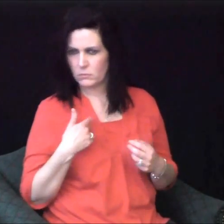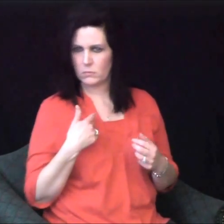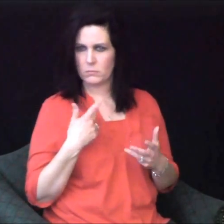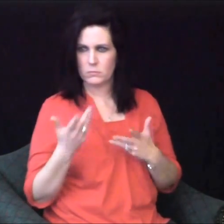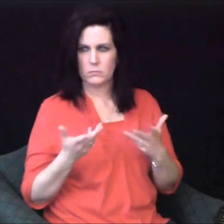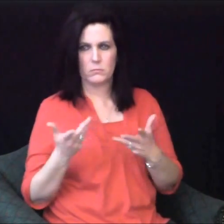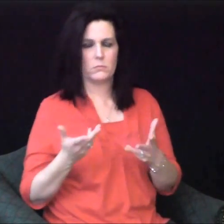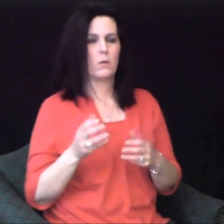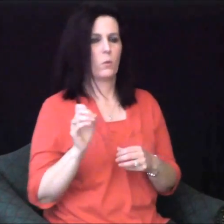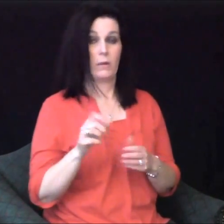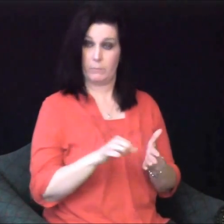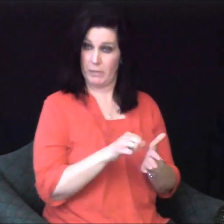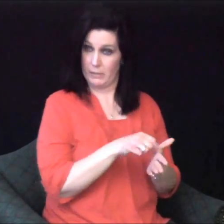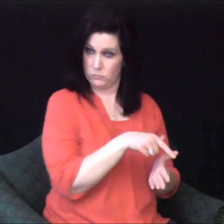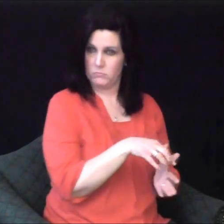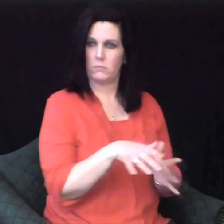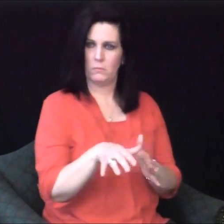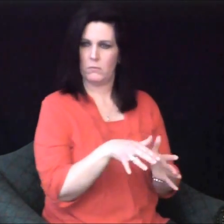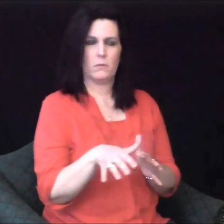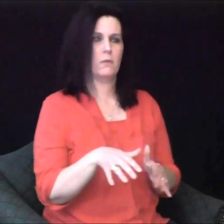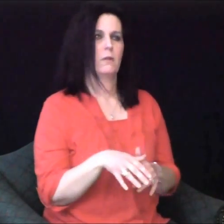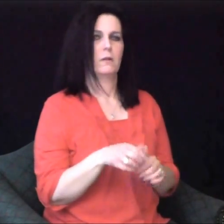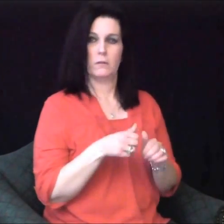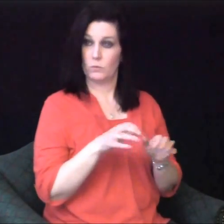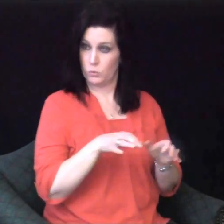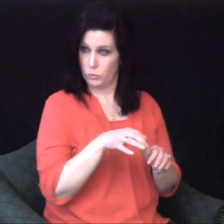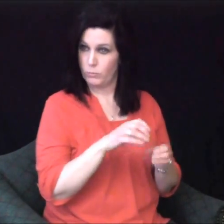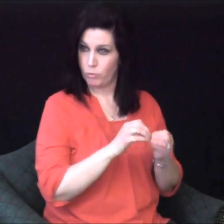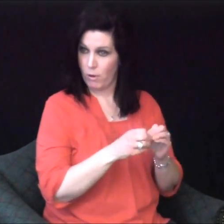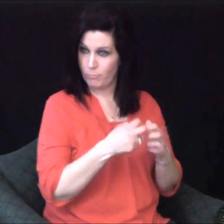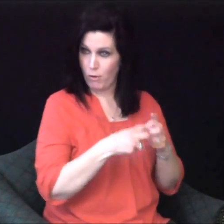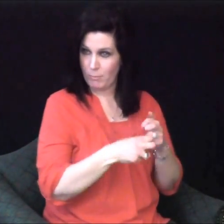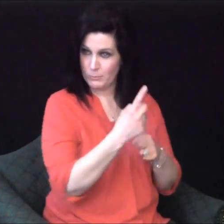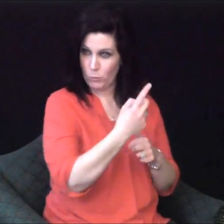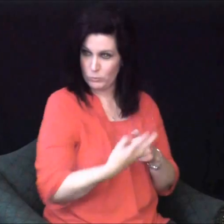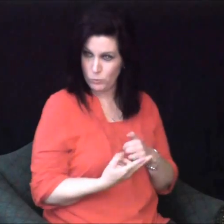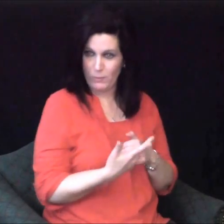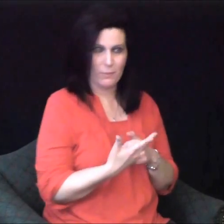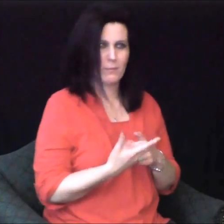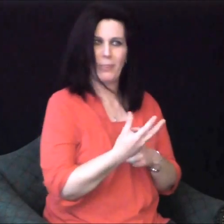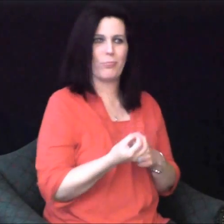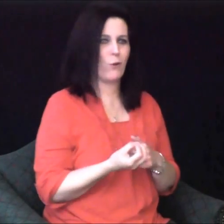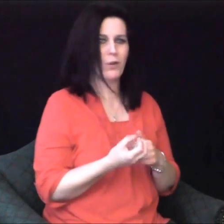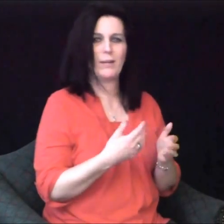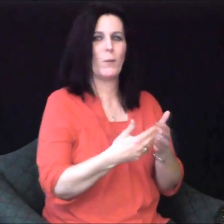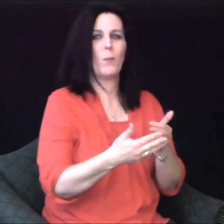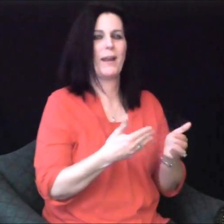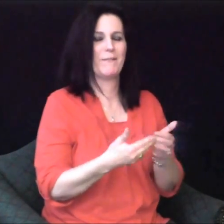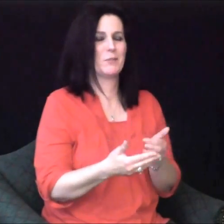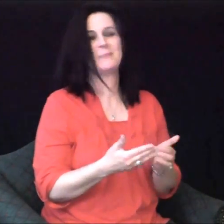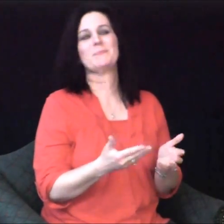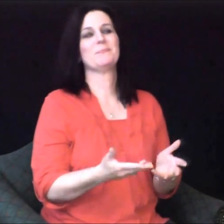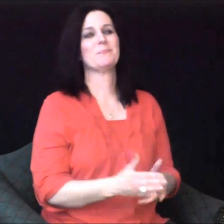needed to do, telling me how to do it, what page it was on, which problems that I had to work,